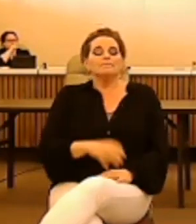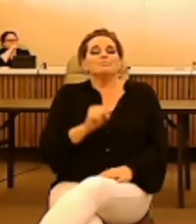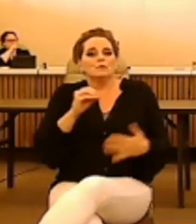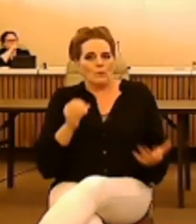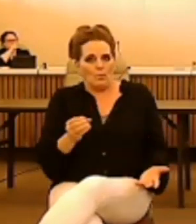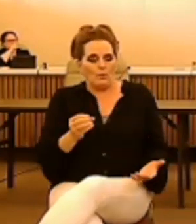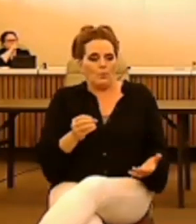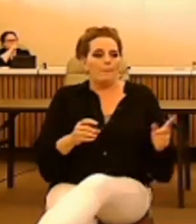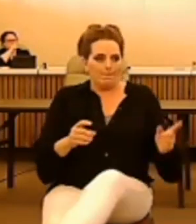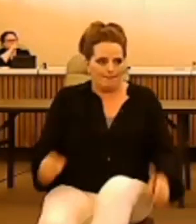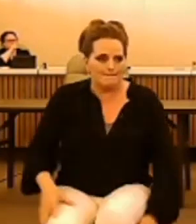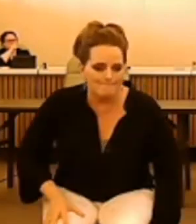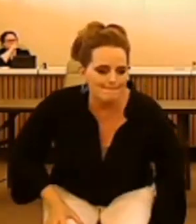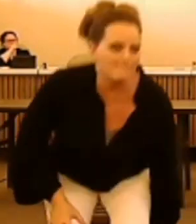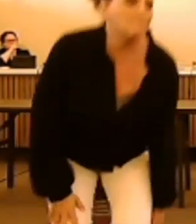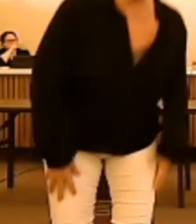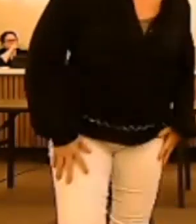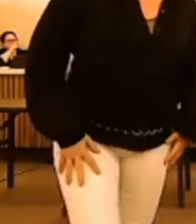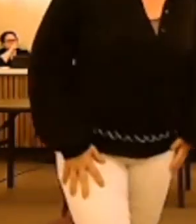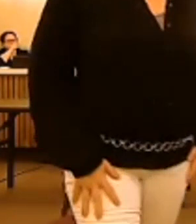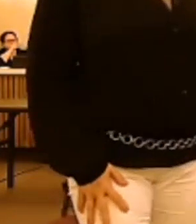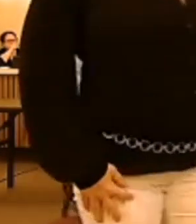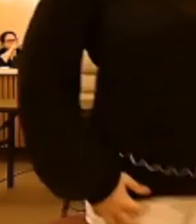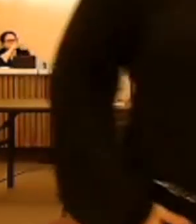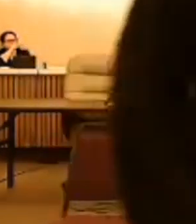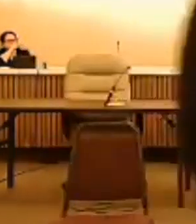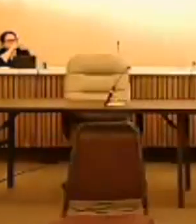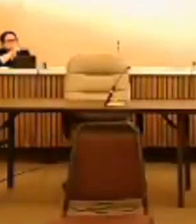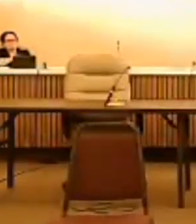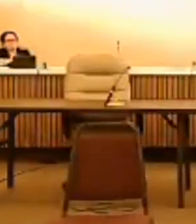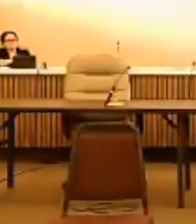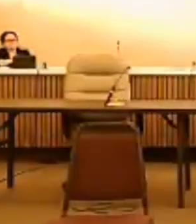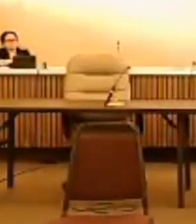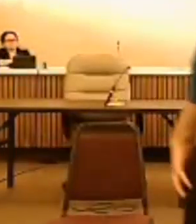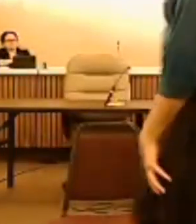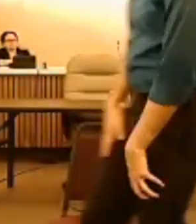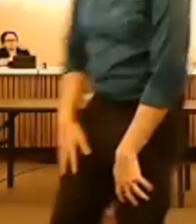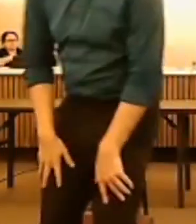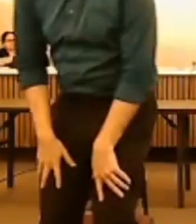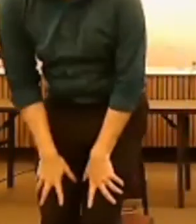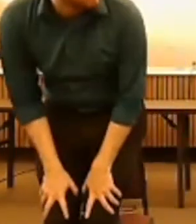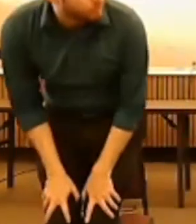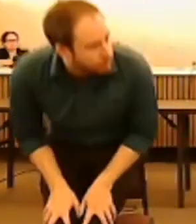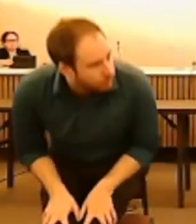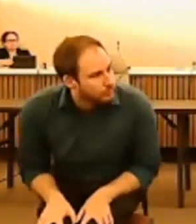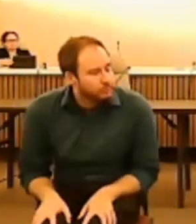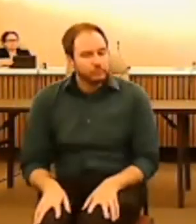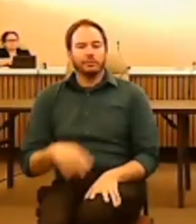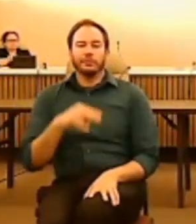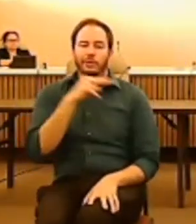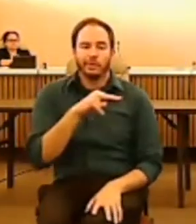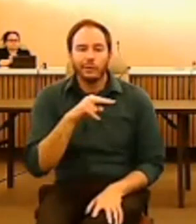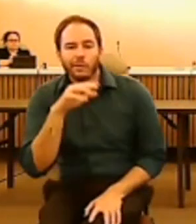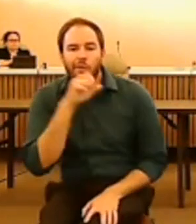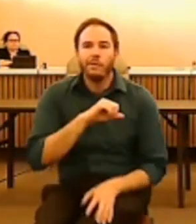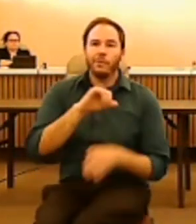So if you go back to this one district, the old industrial district, in its list of allowed uses,